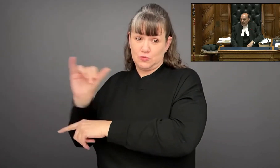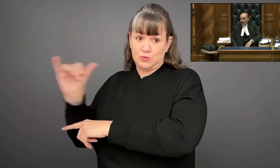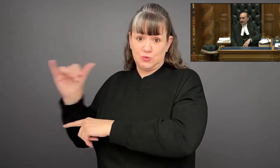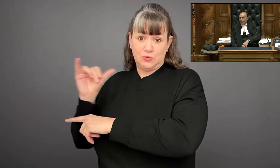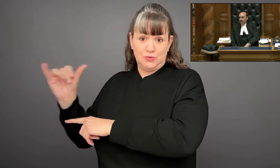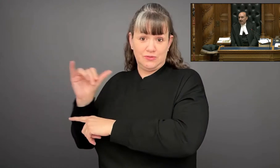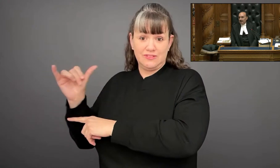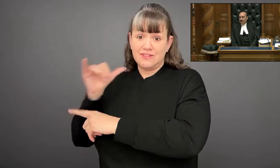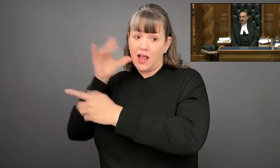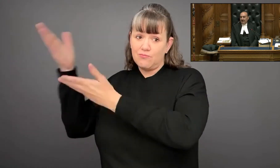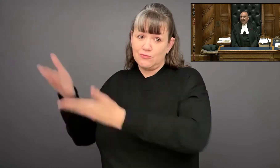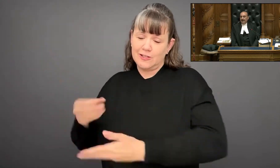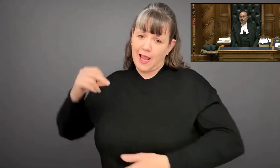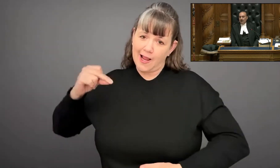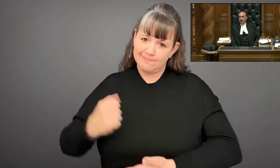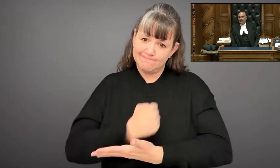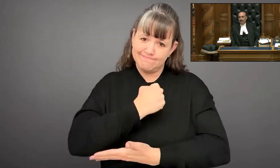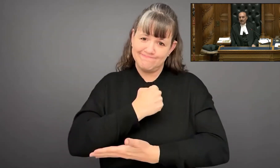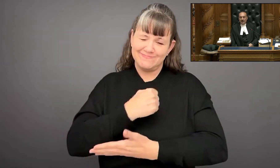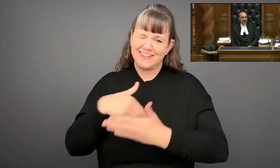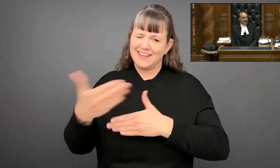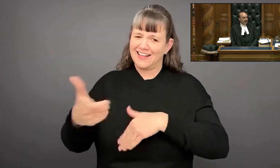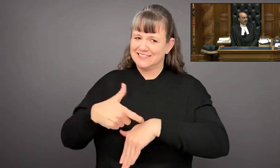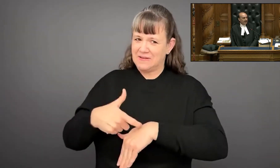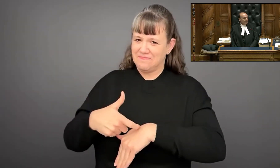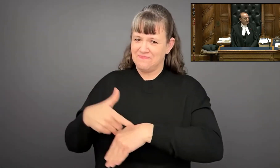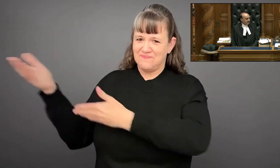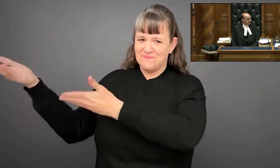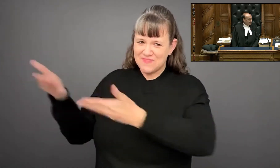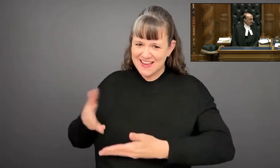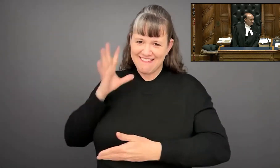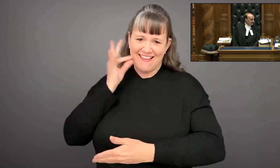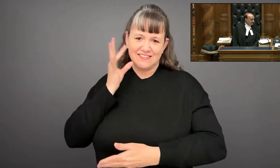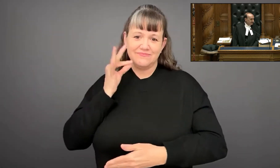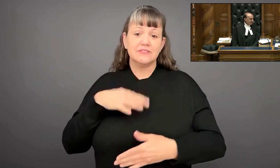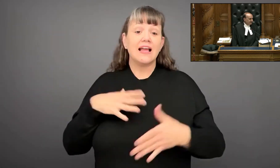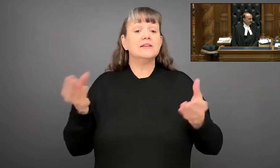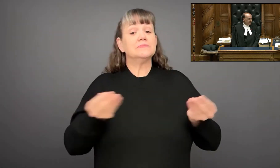please welcome Speaker Nathan Cooper from Alberta.